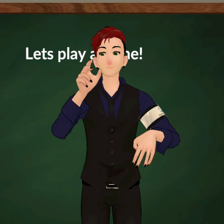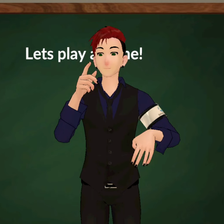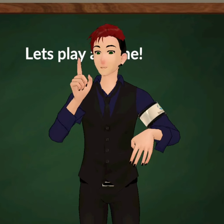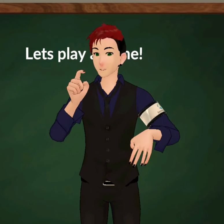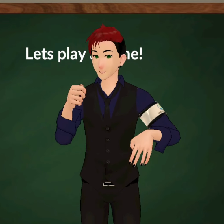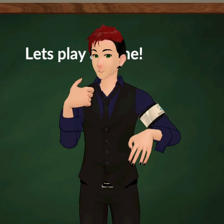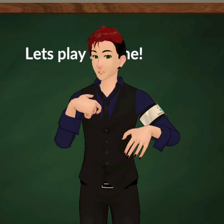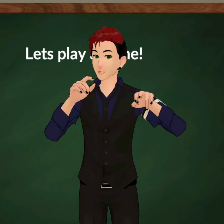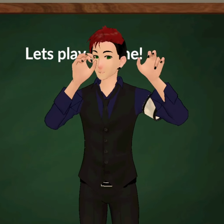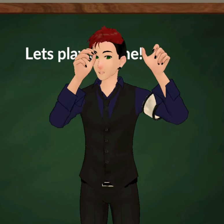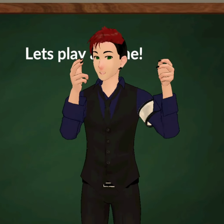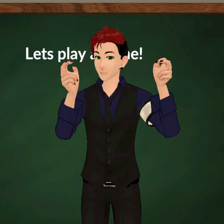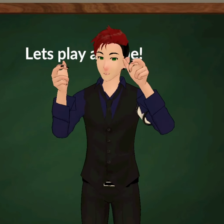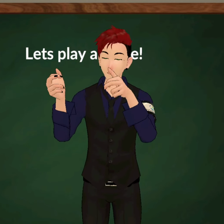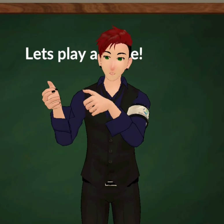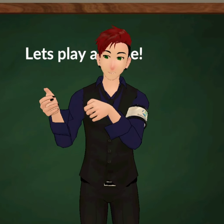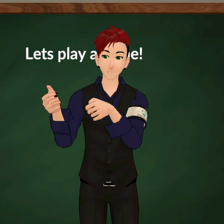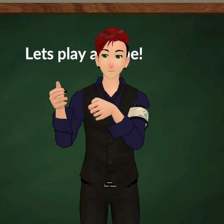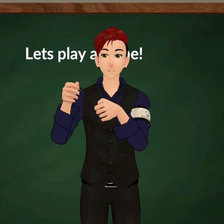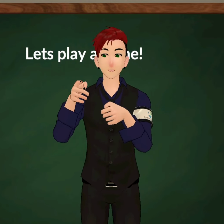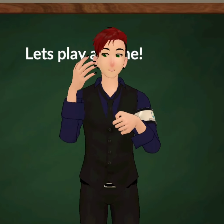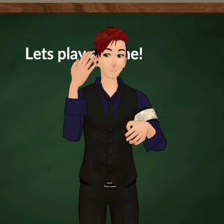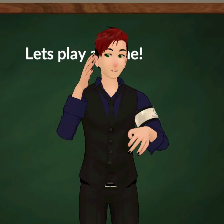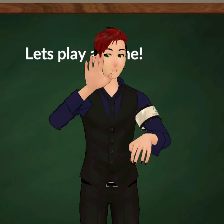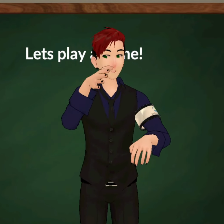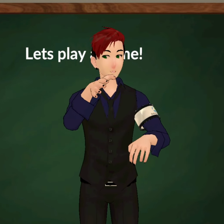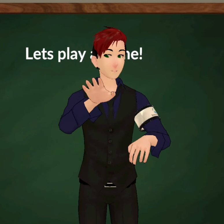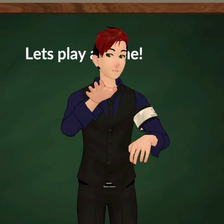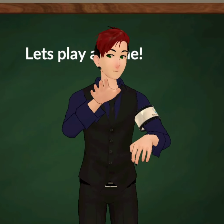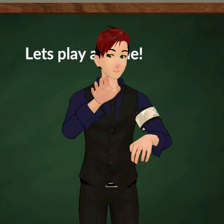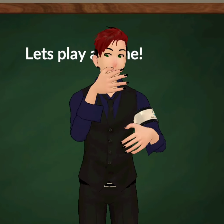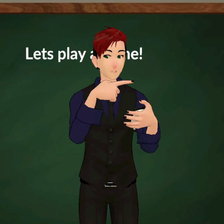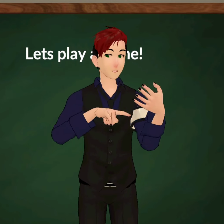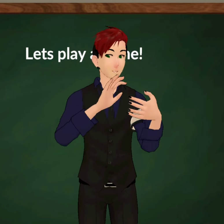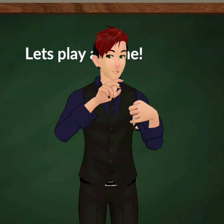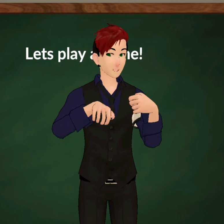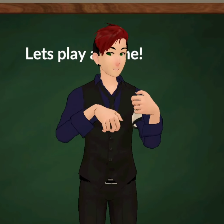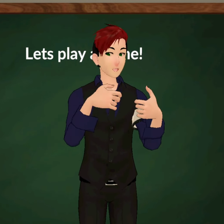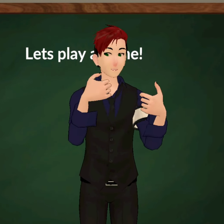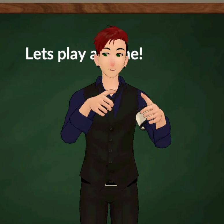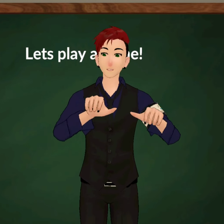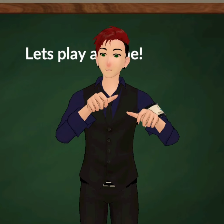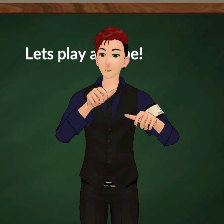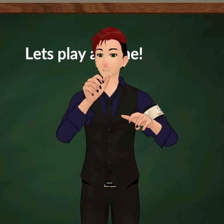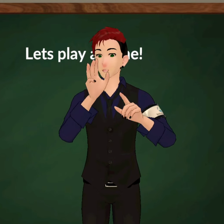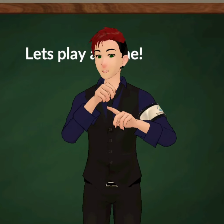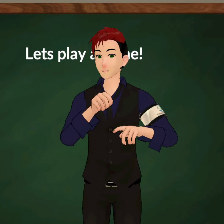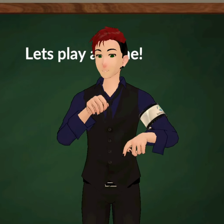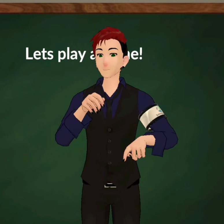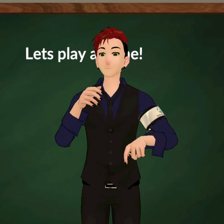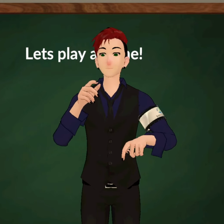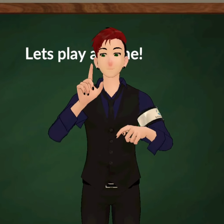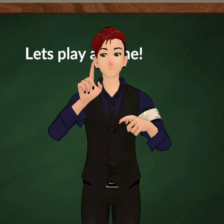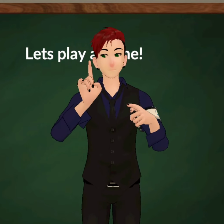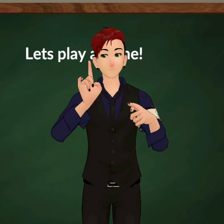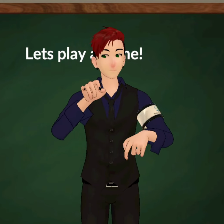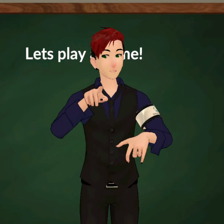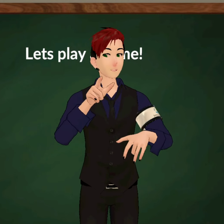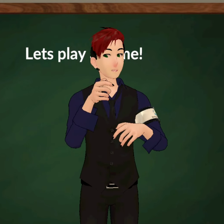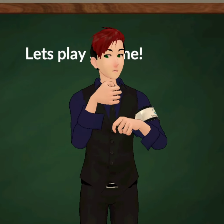We do have categories, so you will know about what we're talking about, and we are going to try and guess. If you